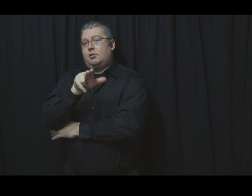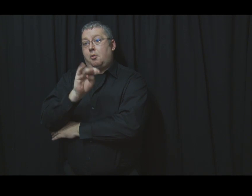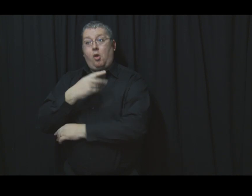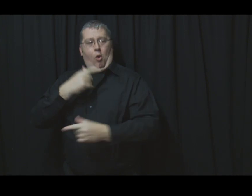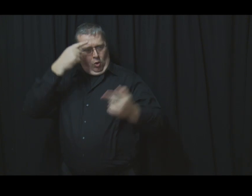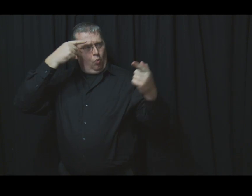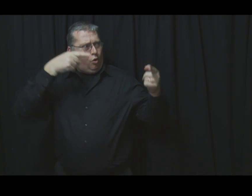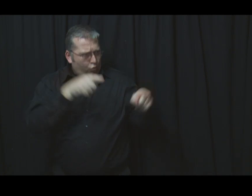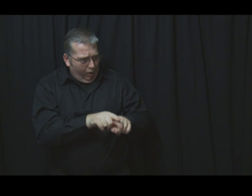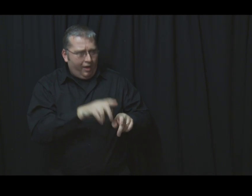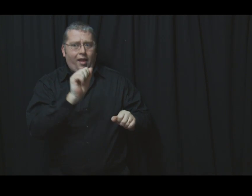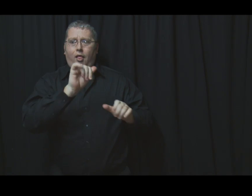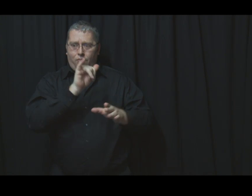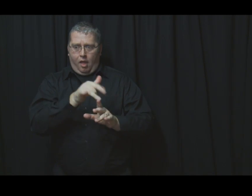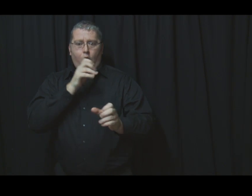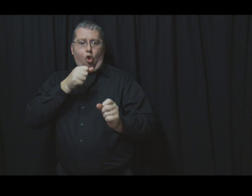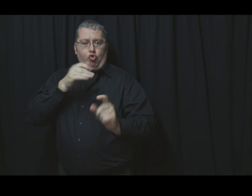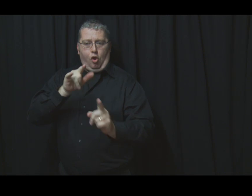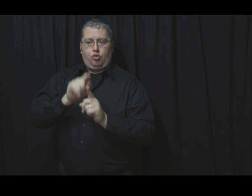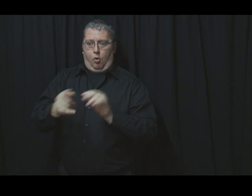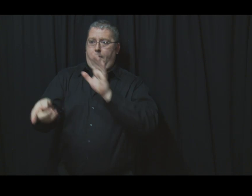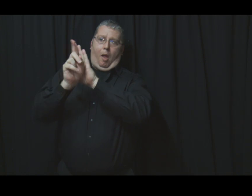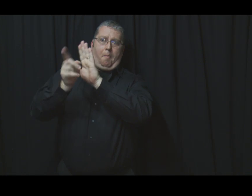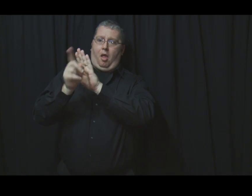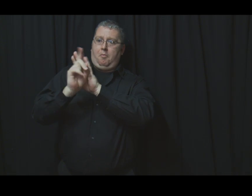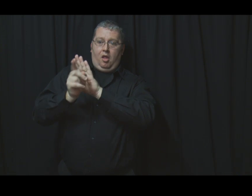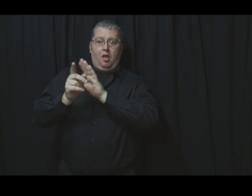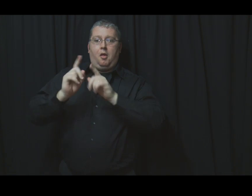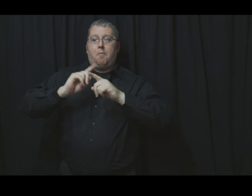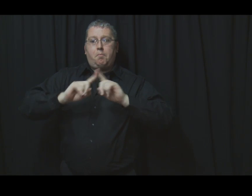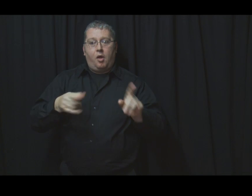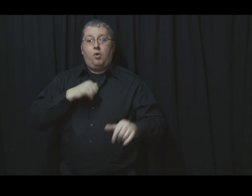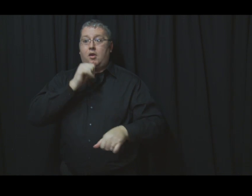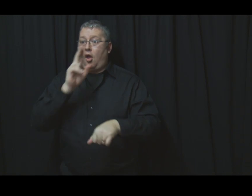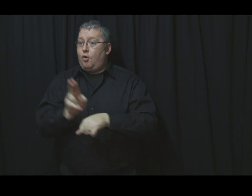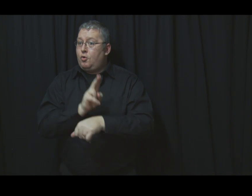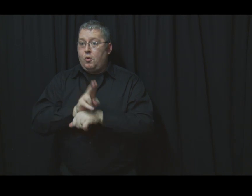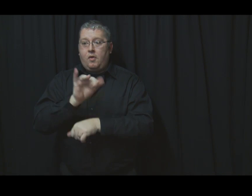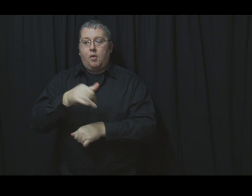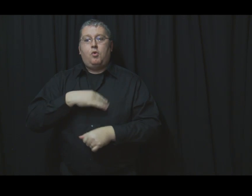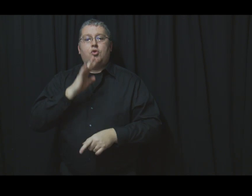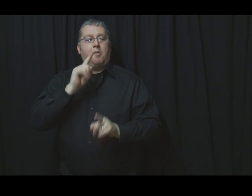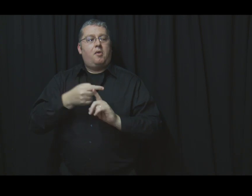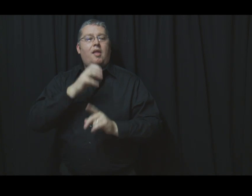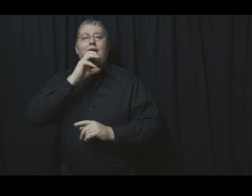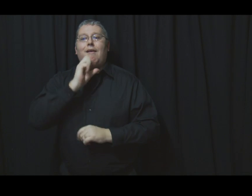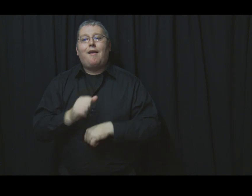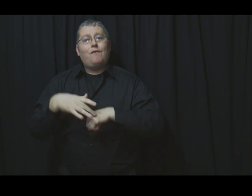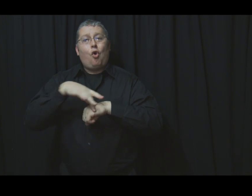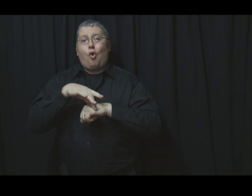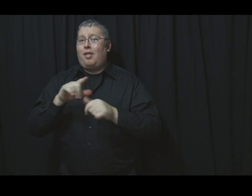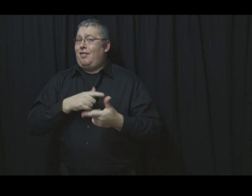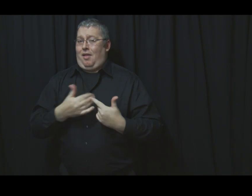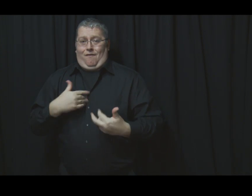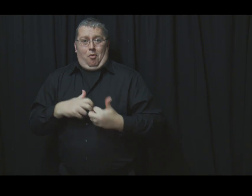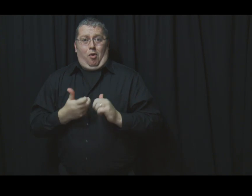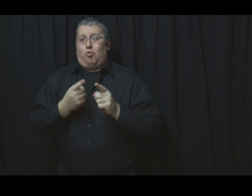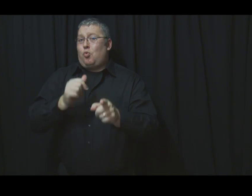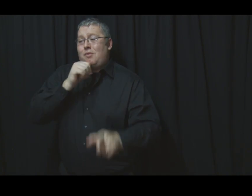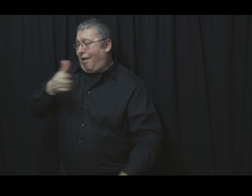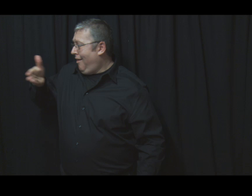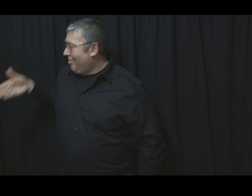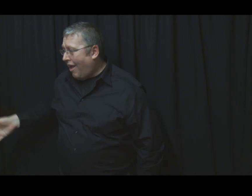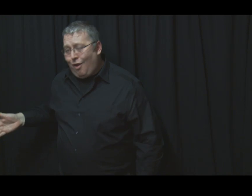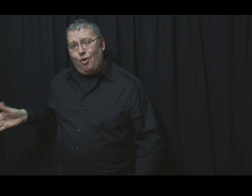radioactivity enables that to work. But if you're then going to use radioactive elements and talk about the age of the Earth, you've got a problem because you weren't there. We've got to